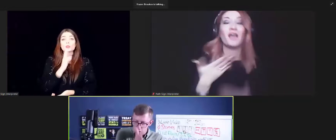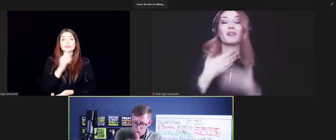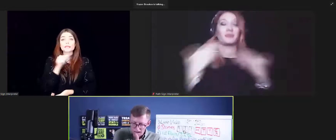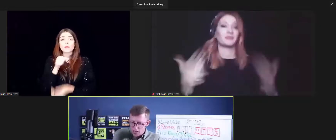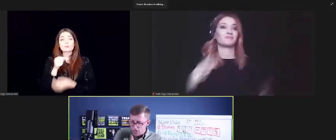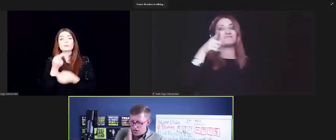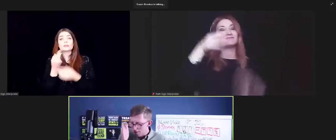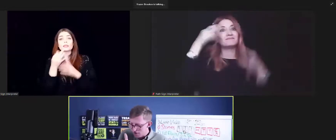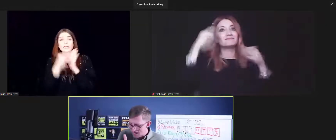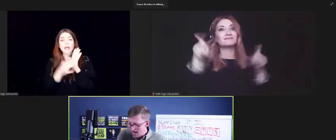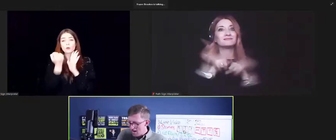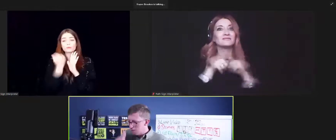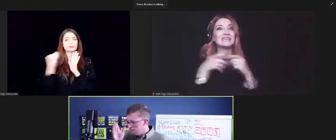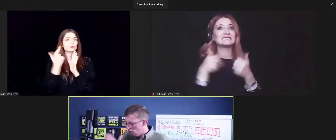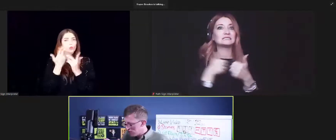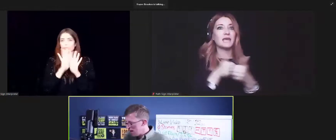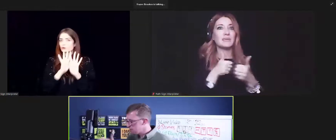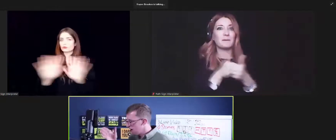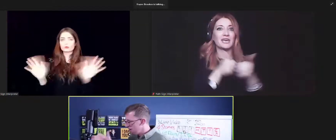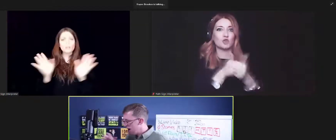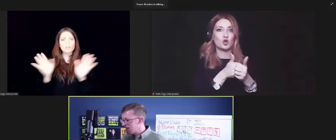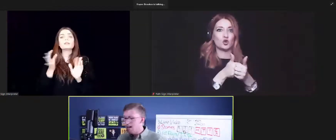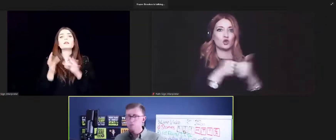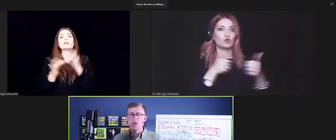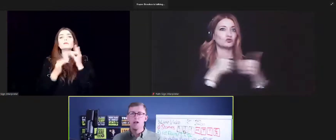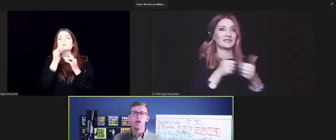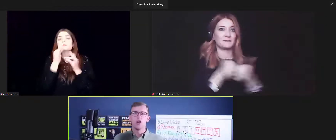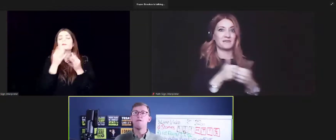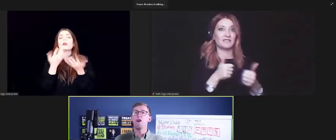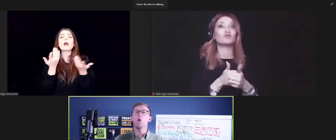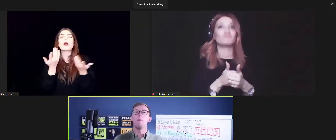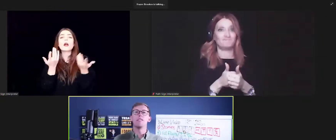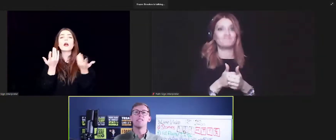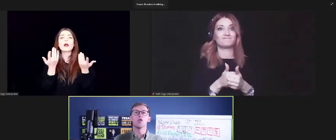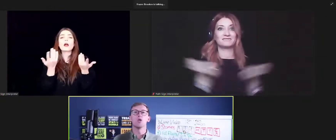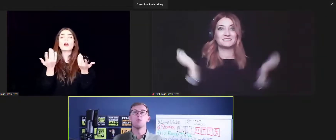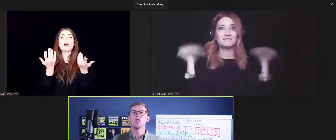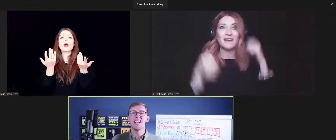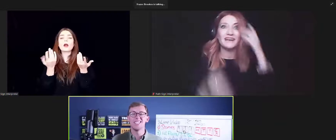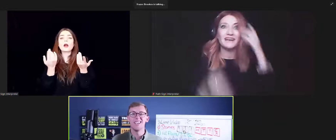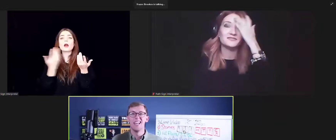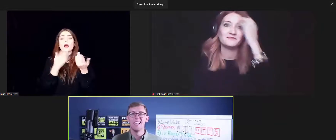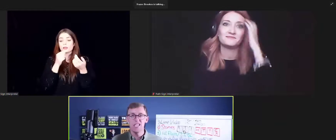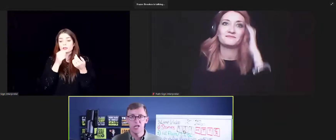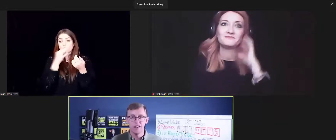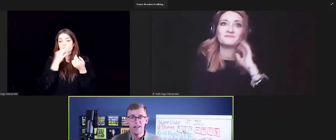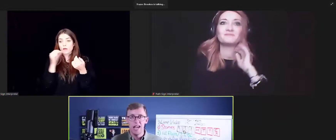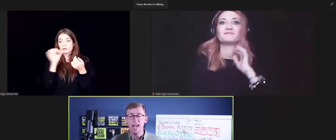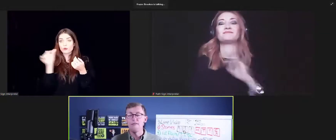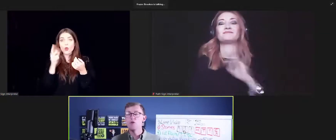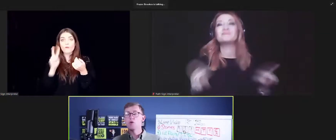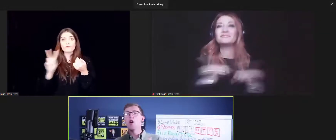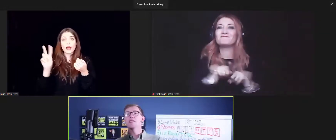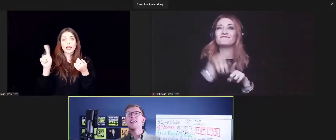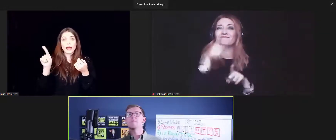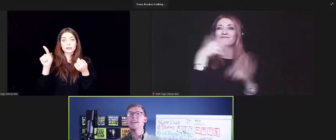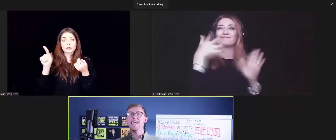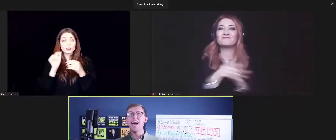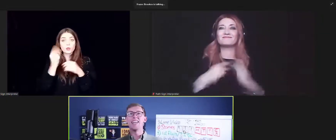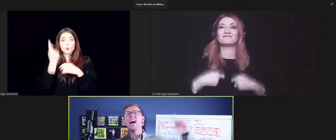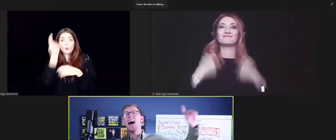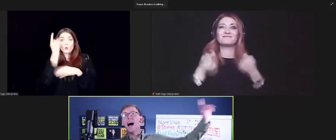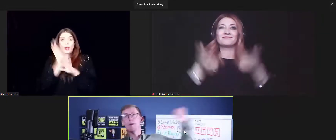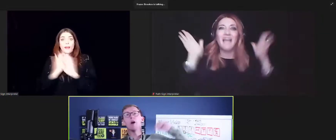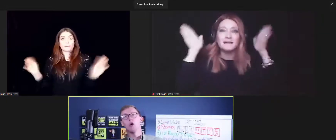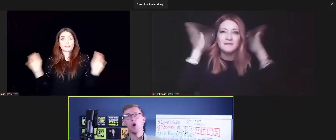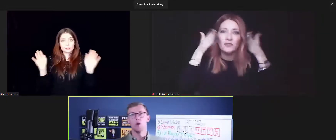once, twice, 3 times, 4 times, 5 times. You follow up until someone says, listen, if you contact me